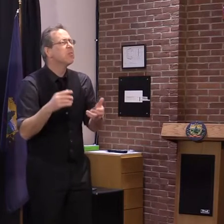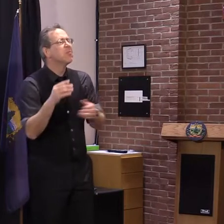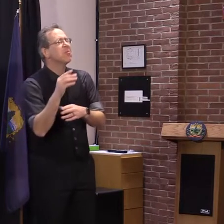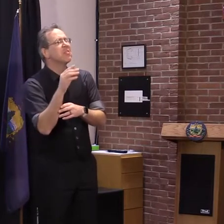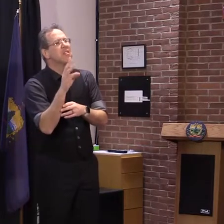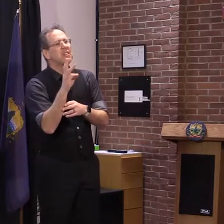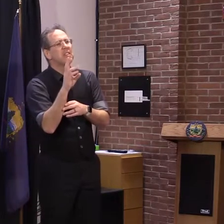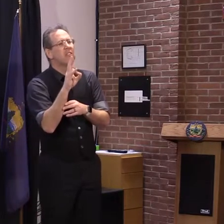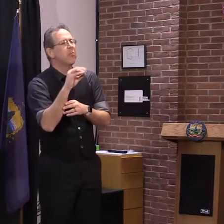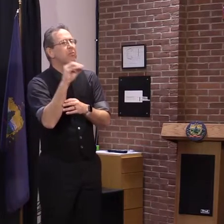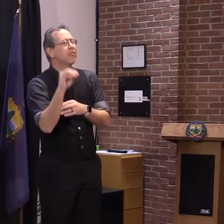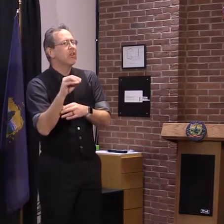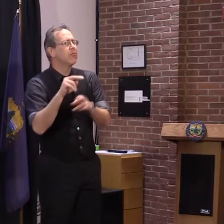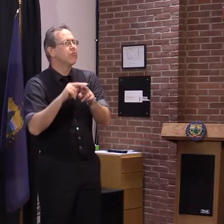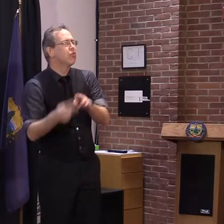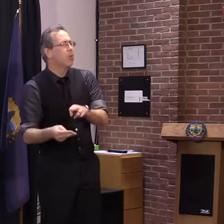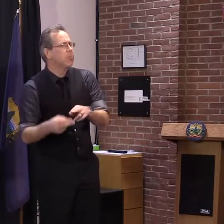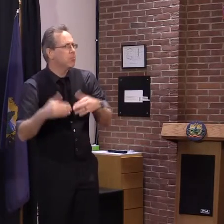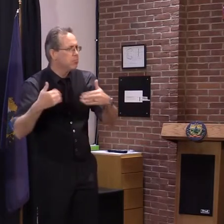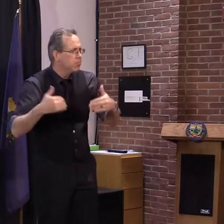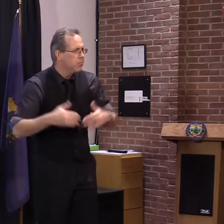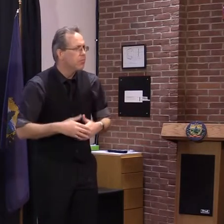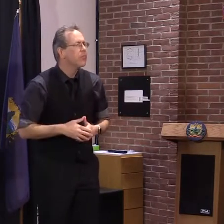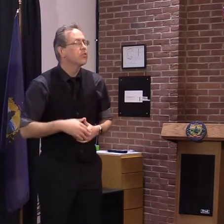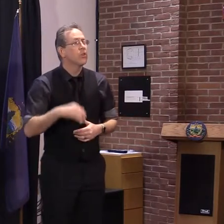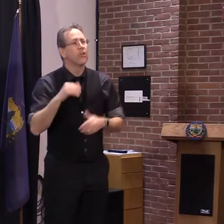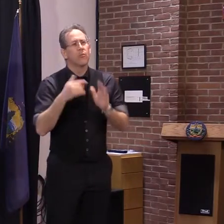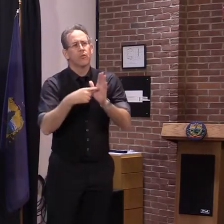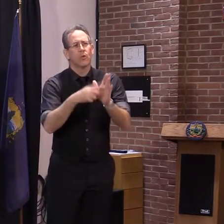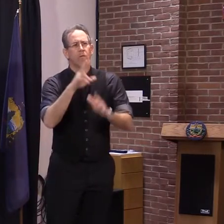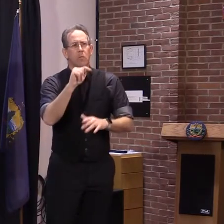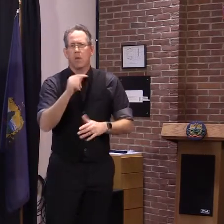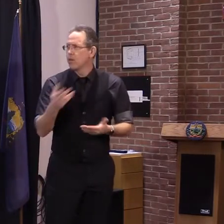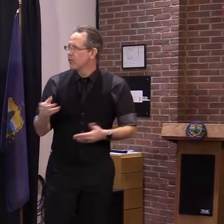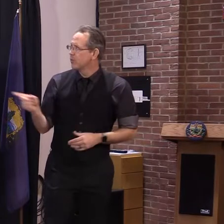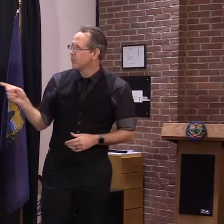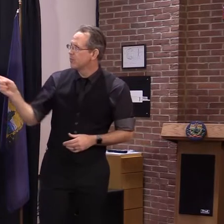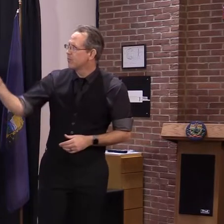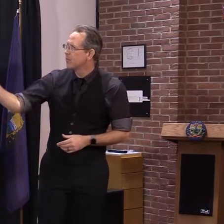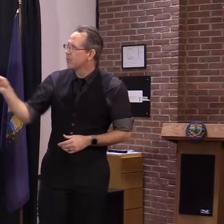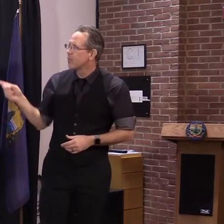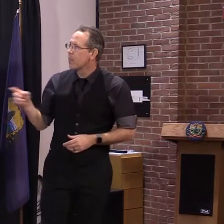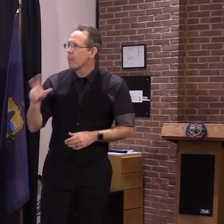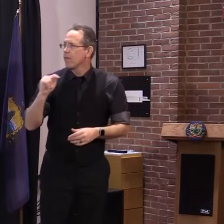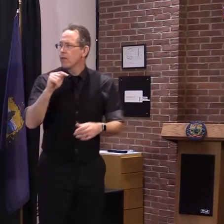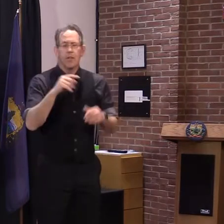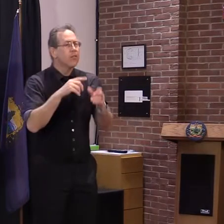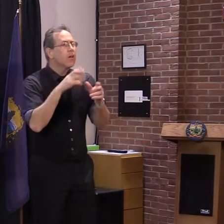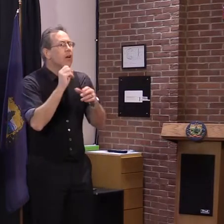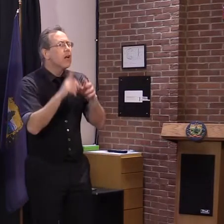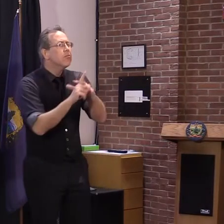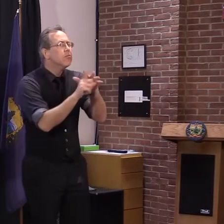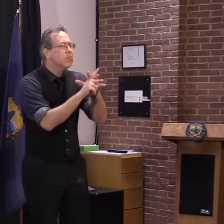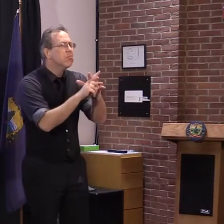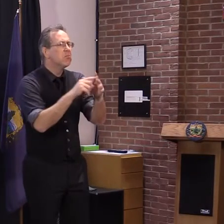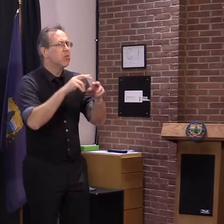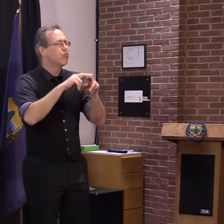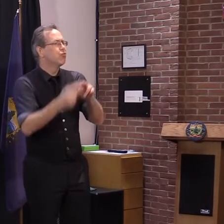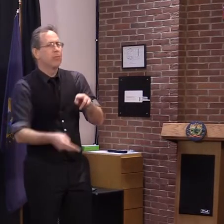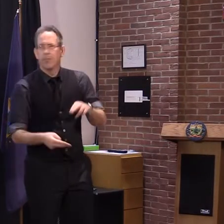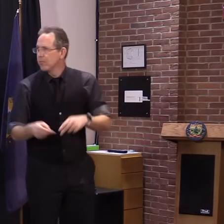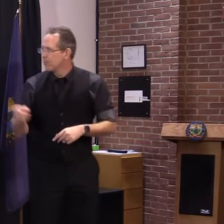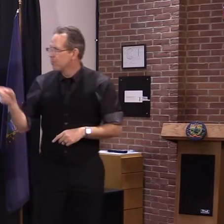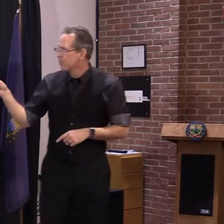7.6%. Looking at our Vermont data, again, we see continued improvement here with cases down about 23% over the past week. We're